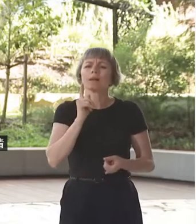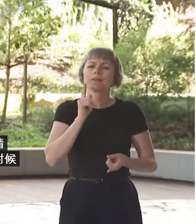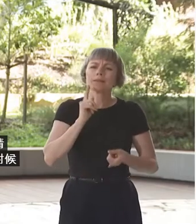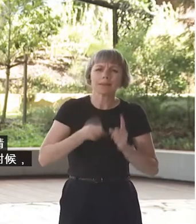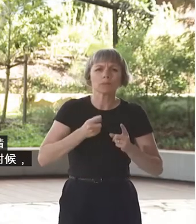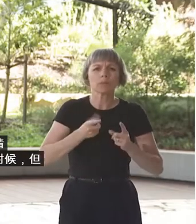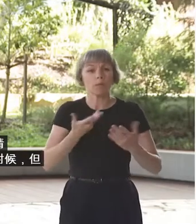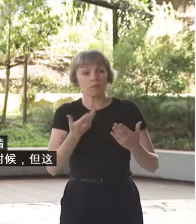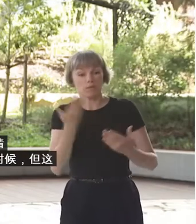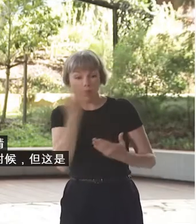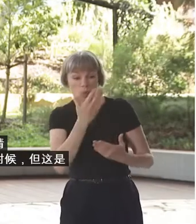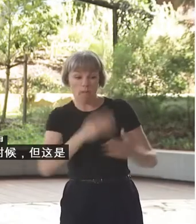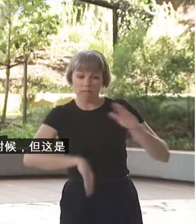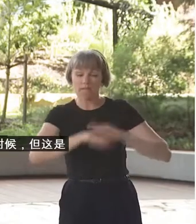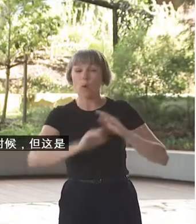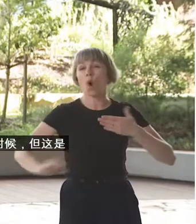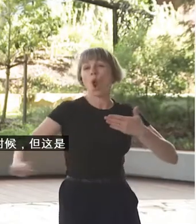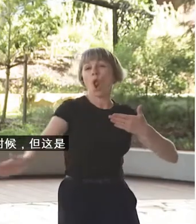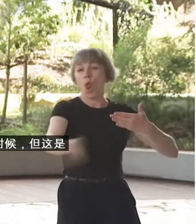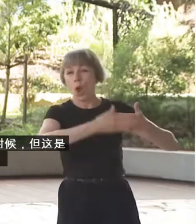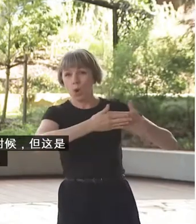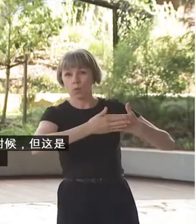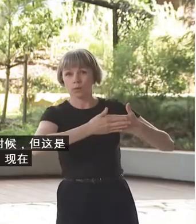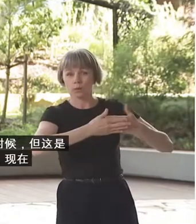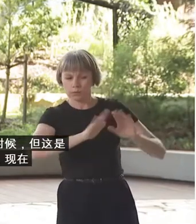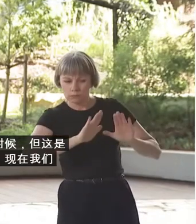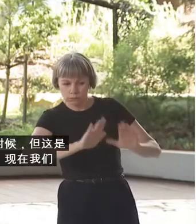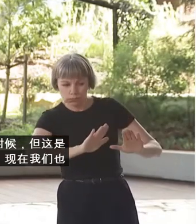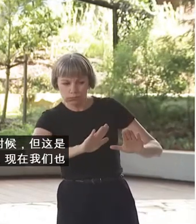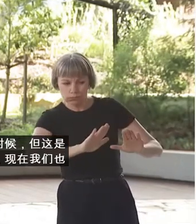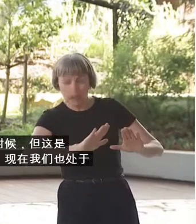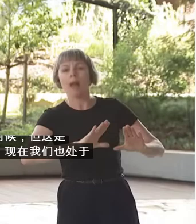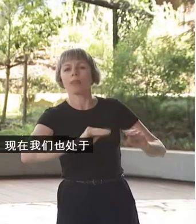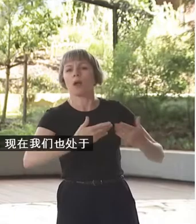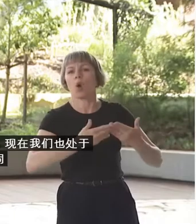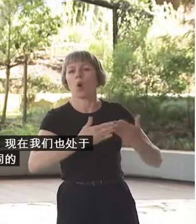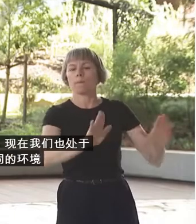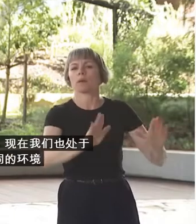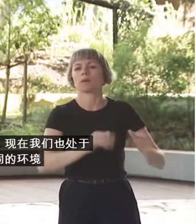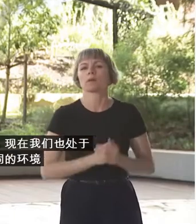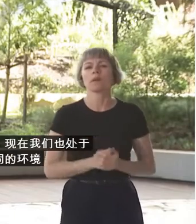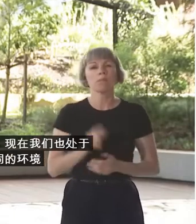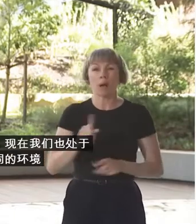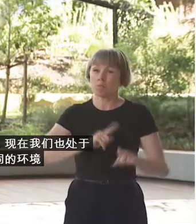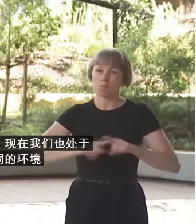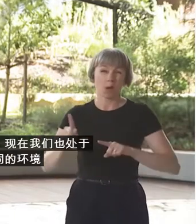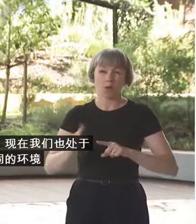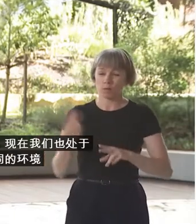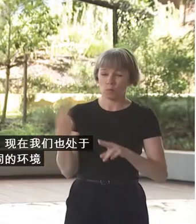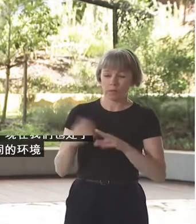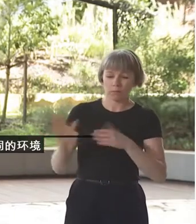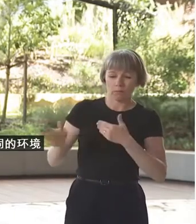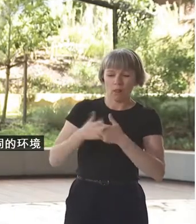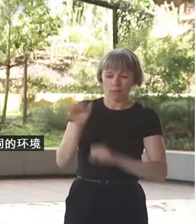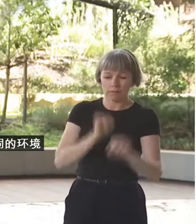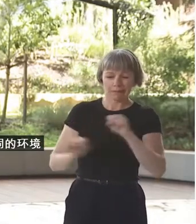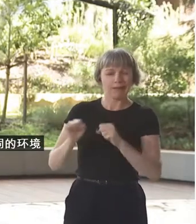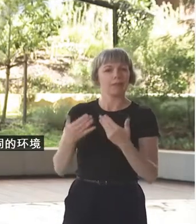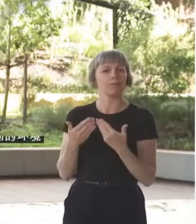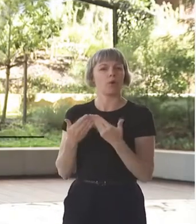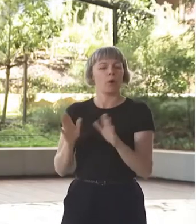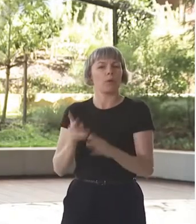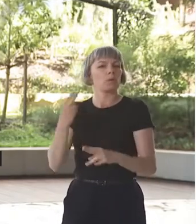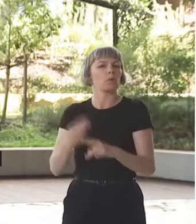school closures, but that was the exception to the rule. Now, we're also in a very different environment going